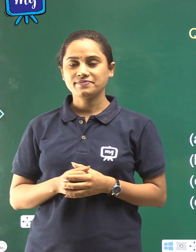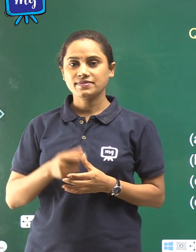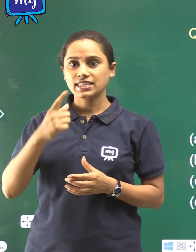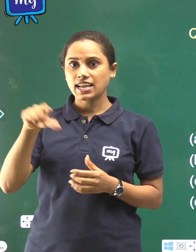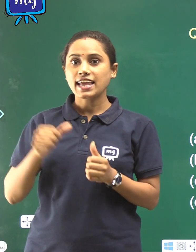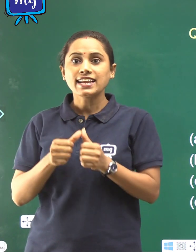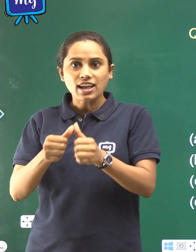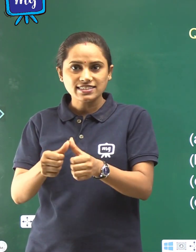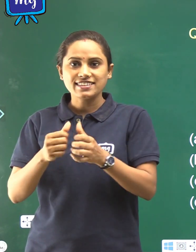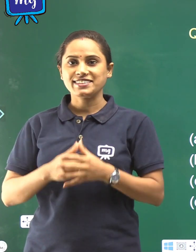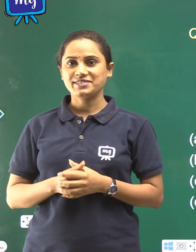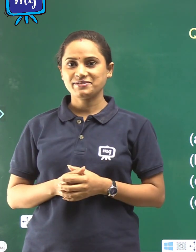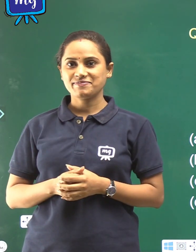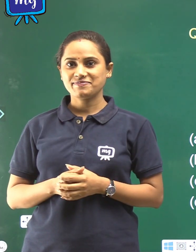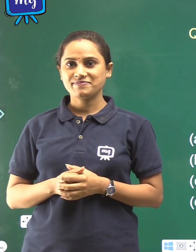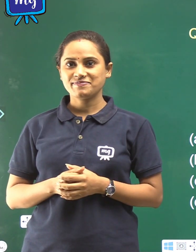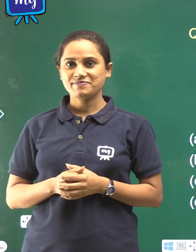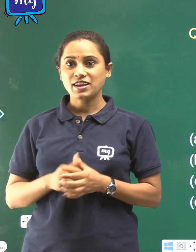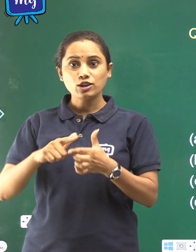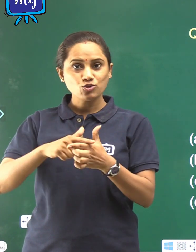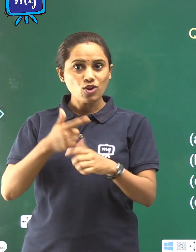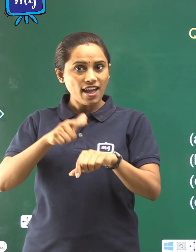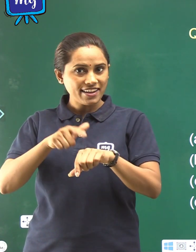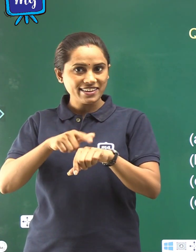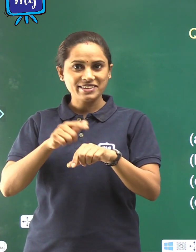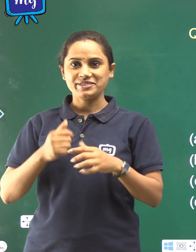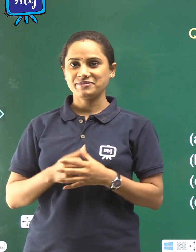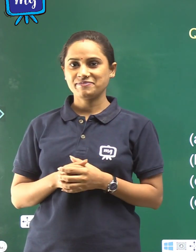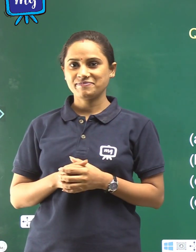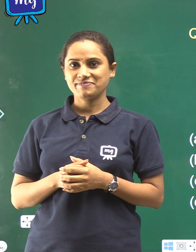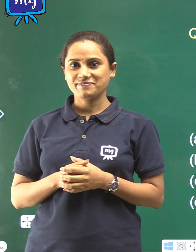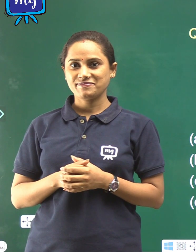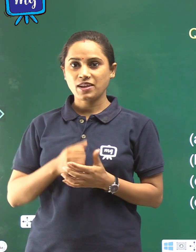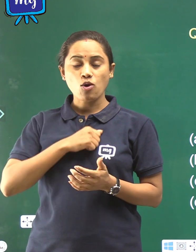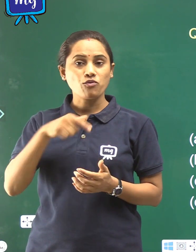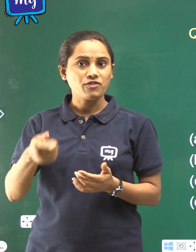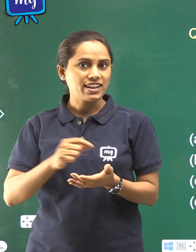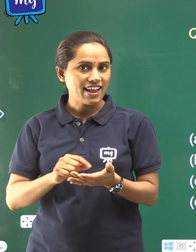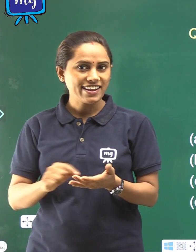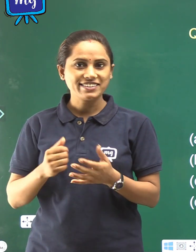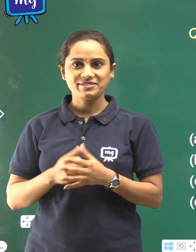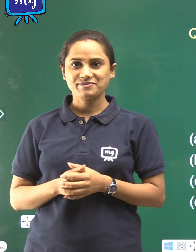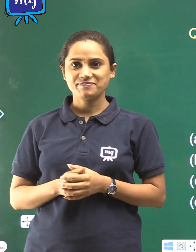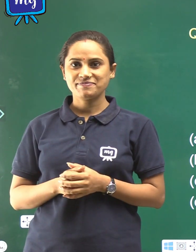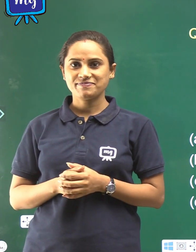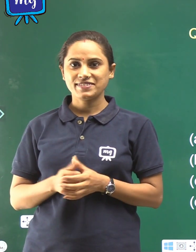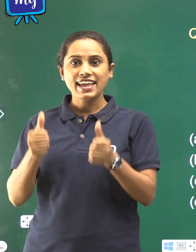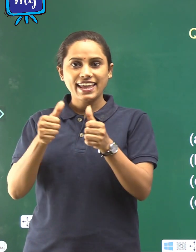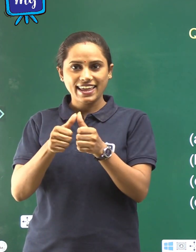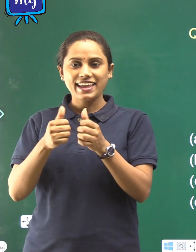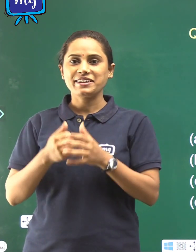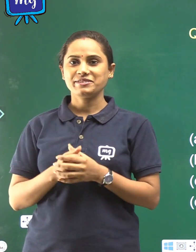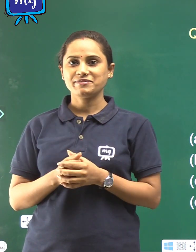Correct answer is July. So, we will write